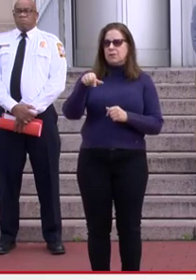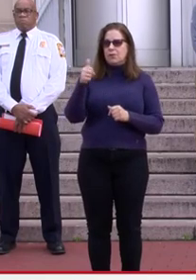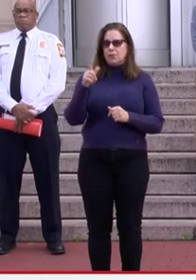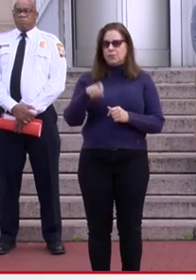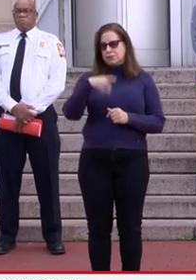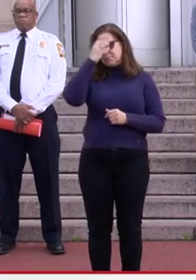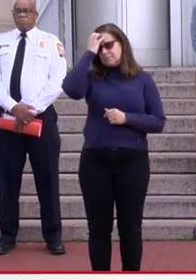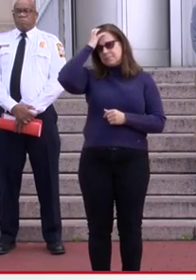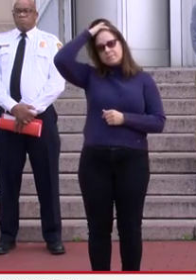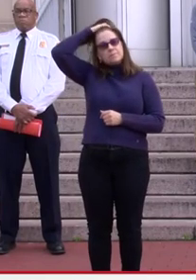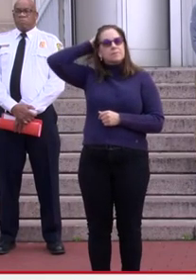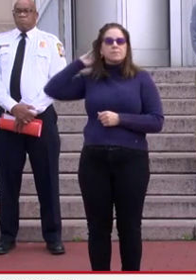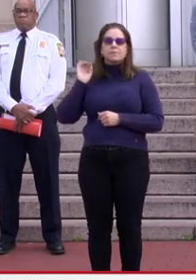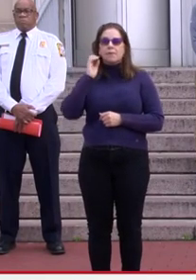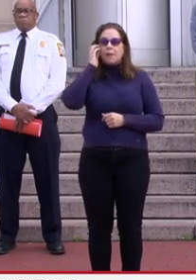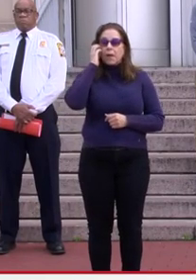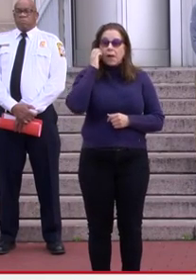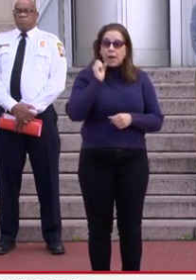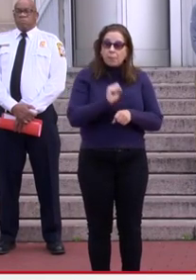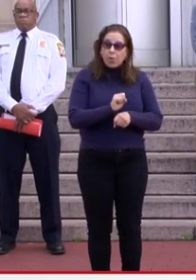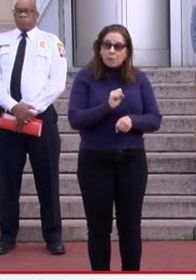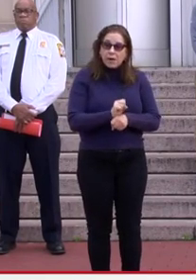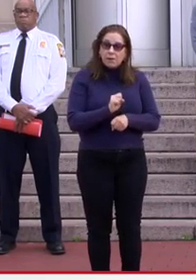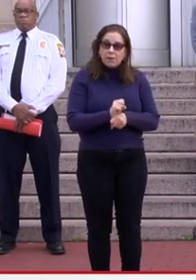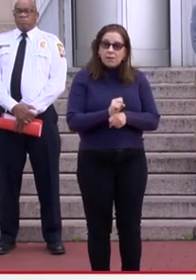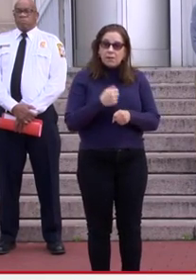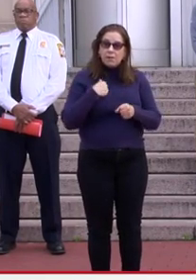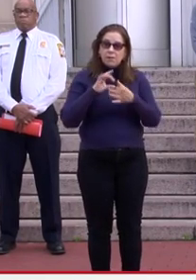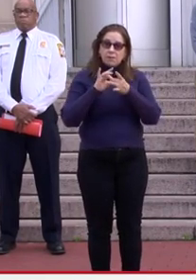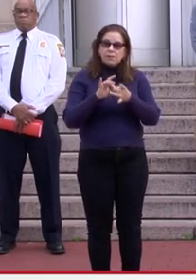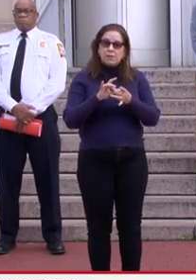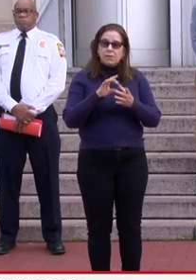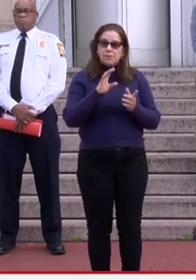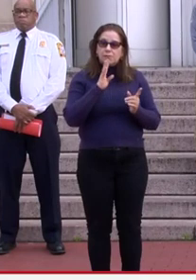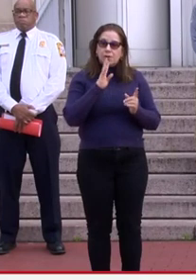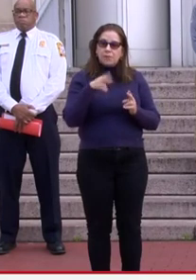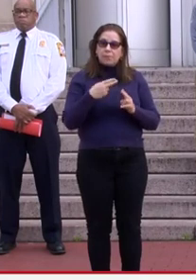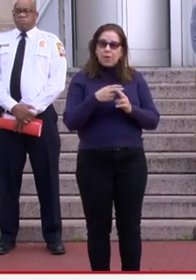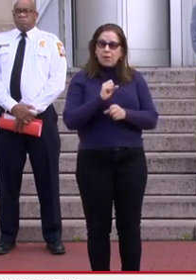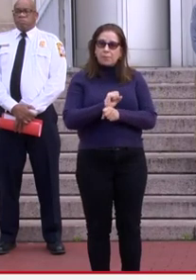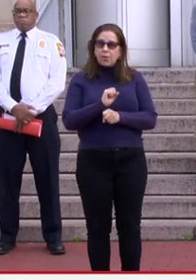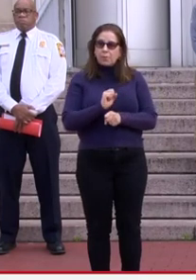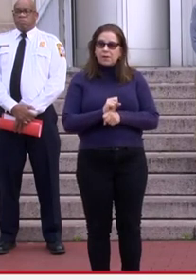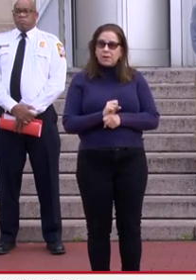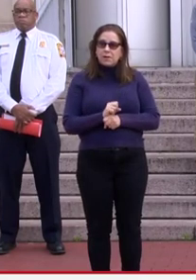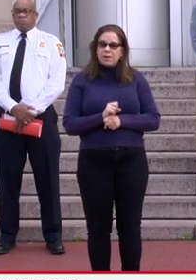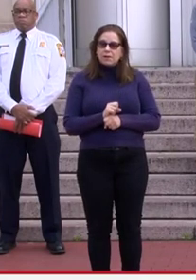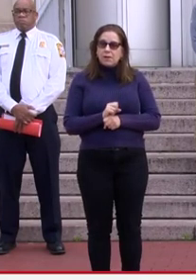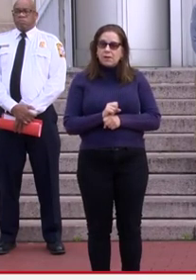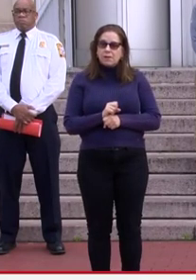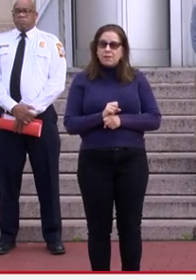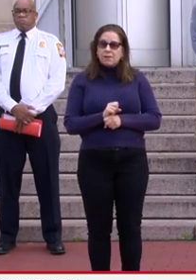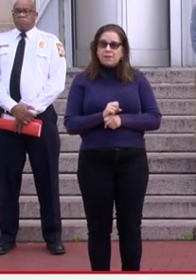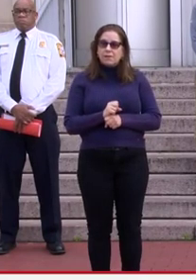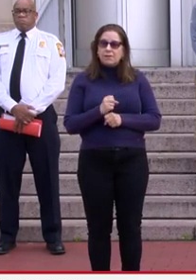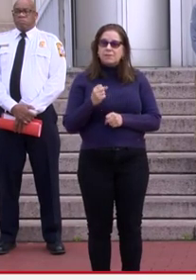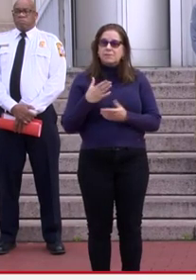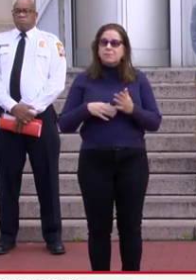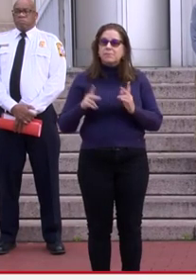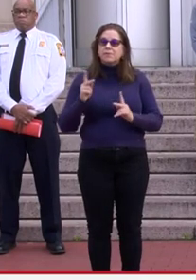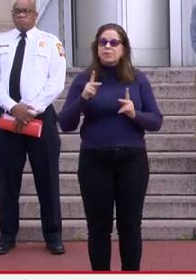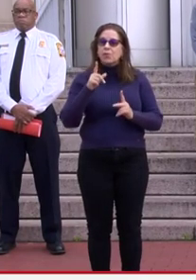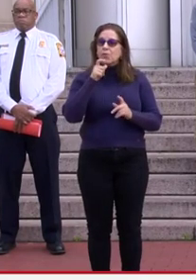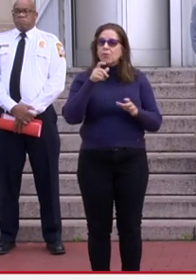situation, I'm hearing from some of the just unemployed nightlife and hospitality industry